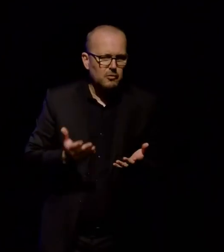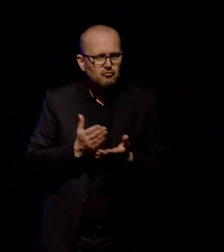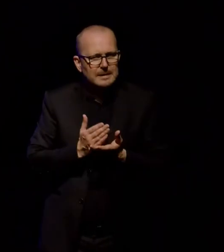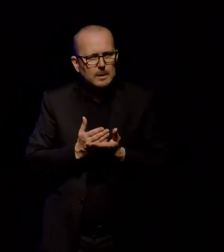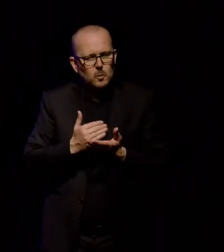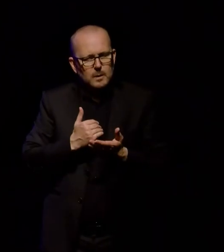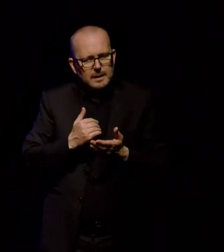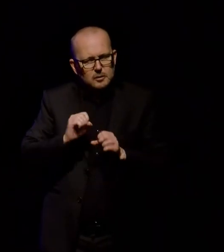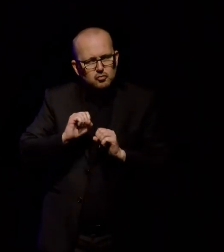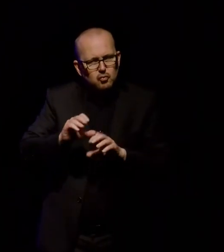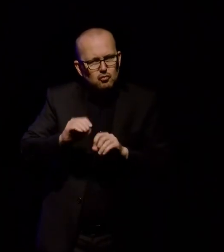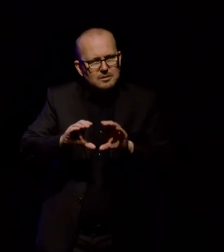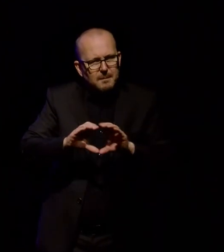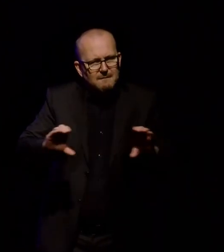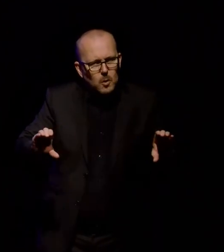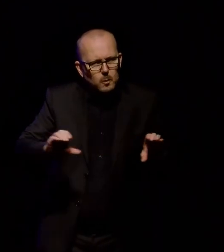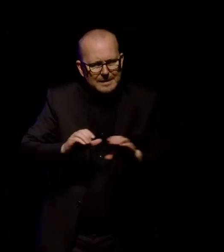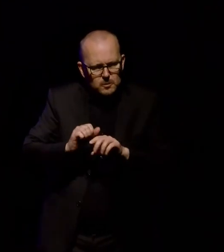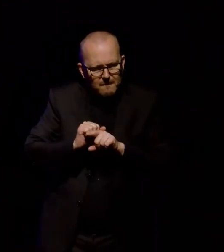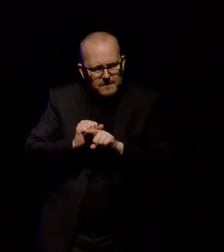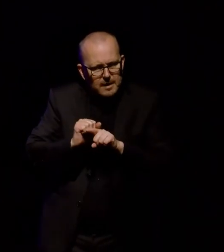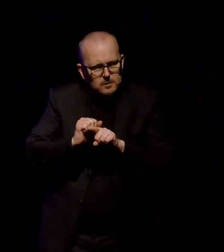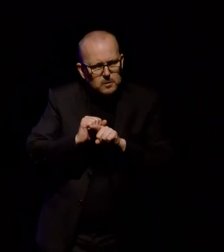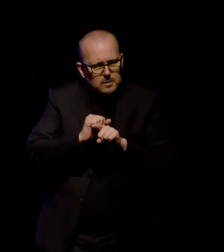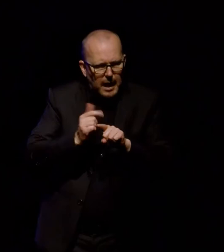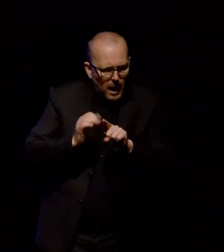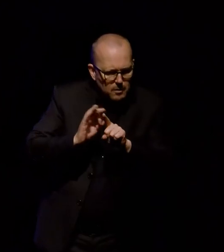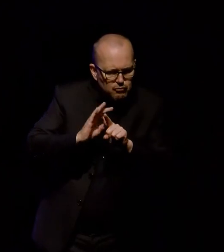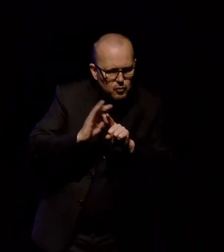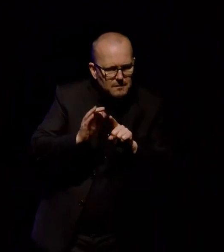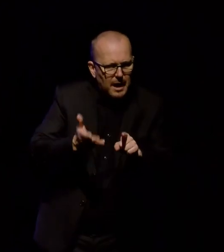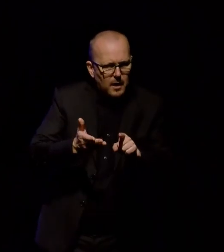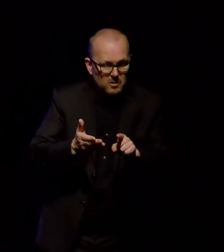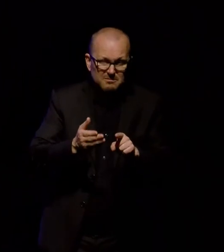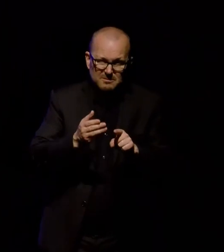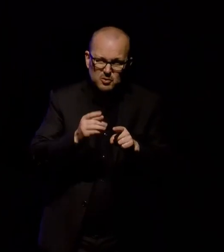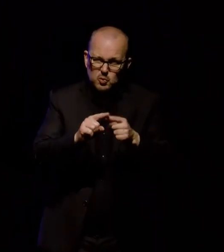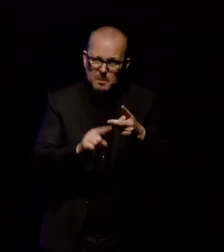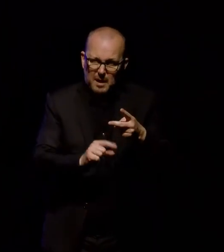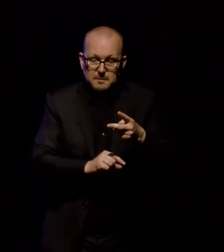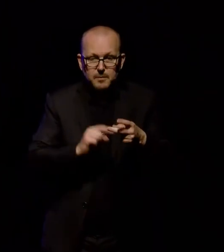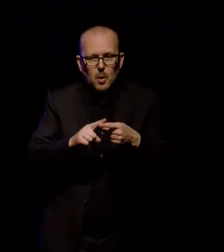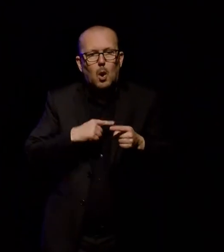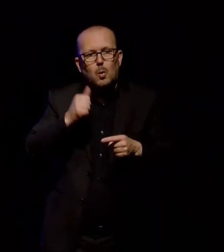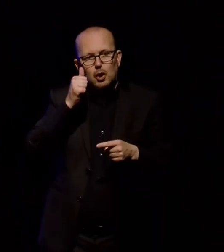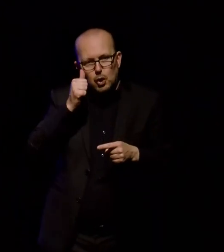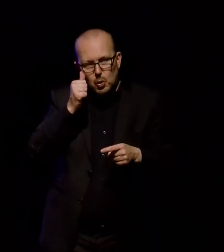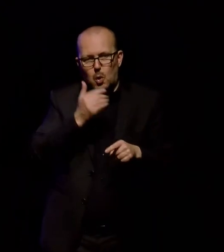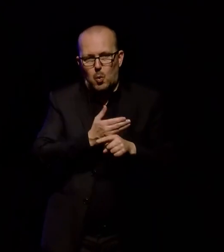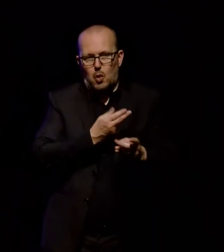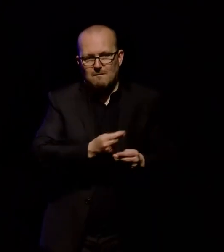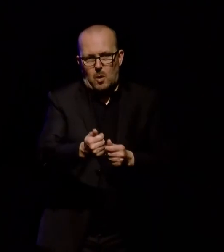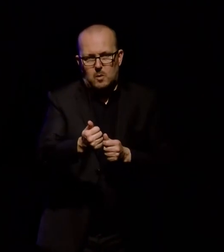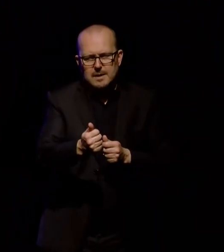we use the storage platform to make the most out of it, and there are two different aspects to this. First, we knew our workflows have really